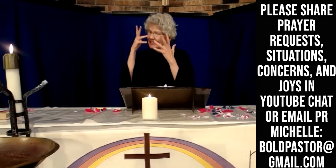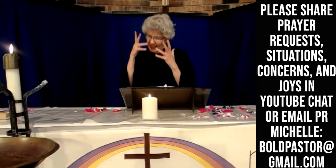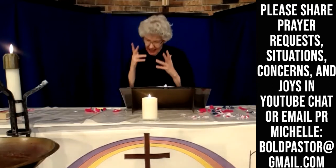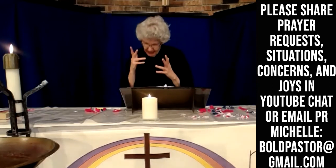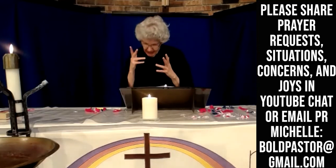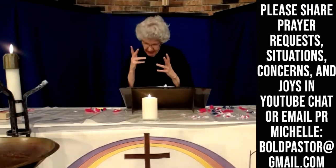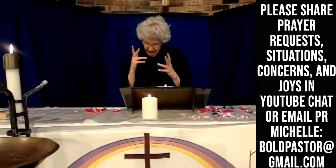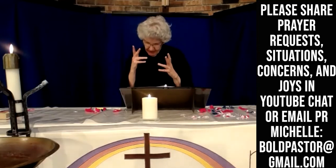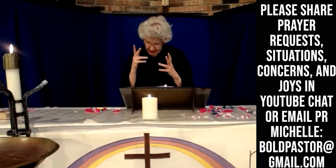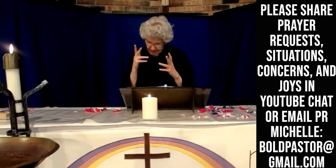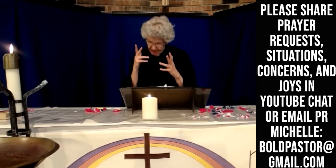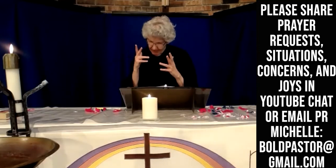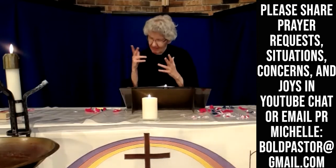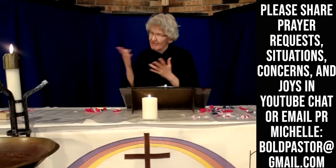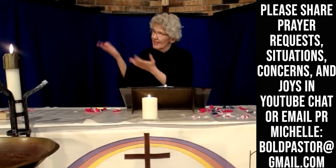Whenever we feel sorrow,